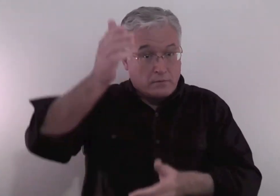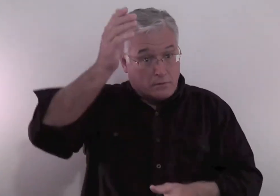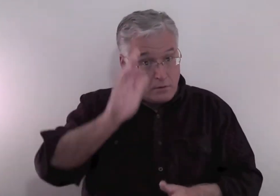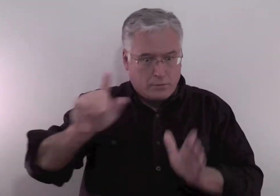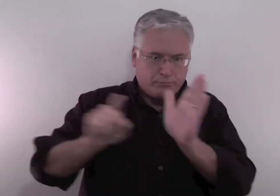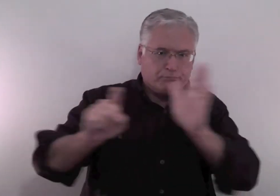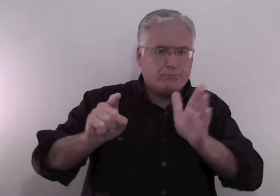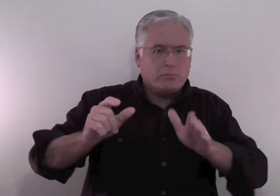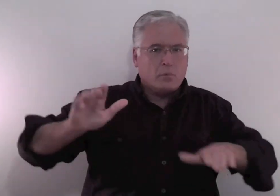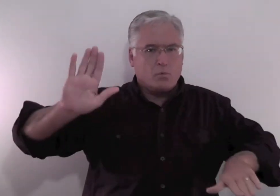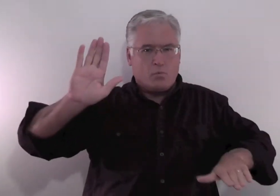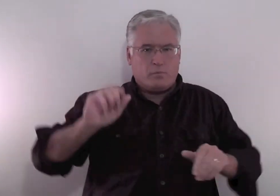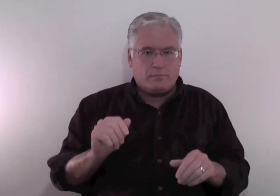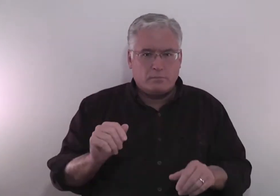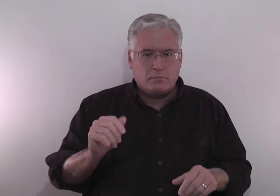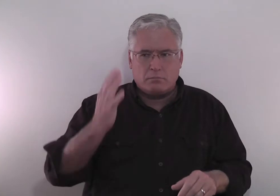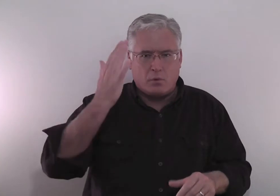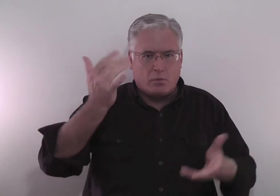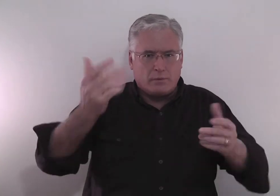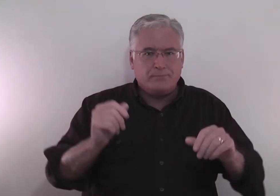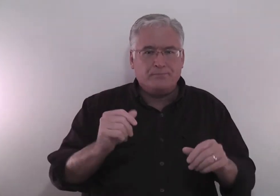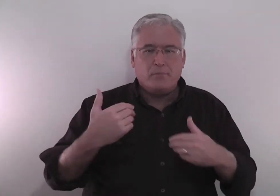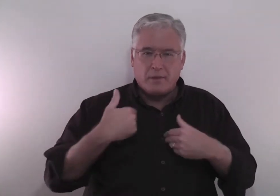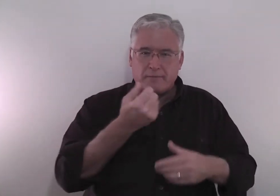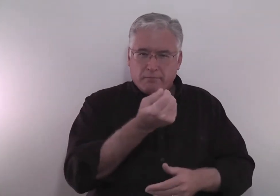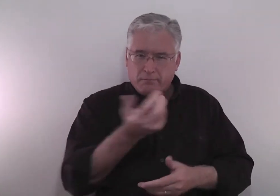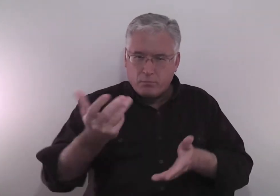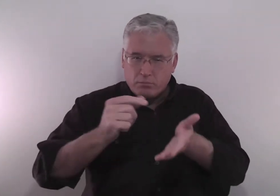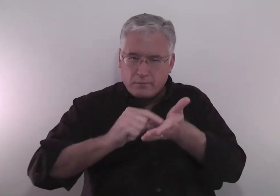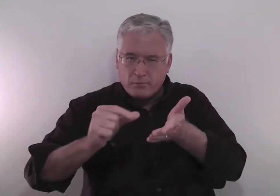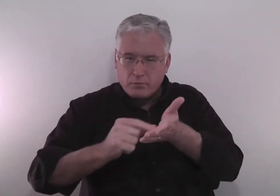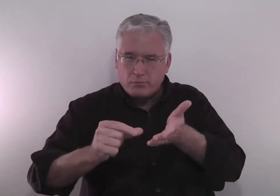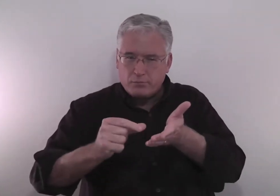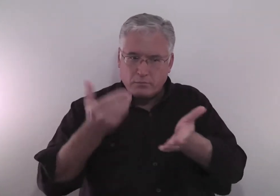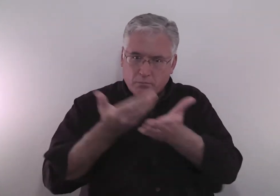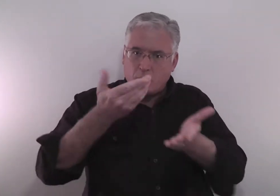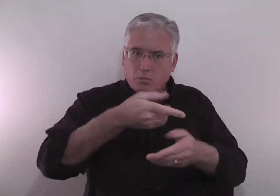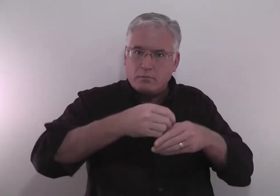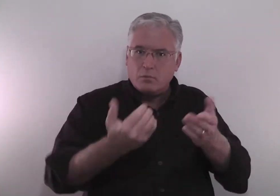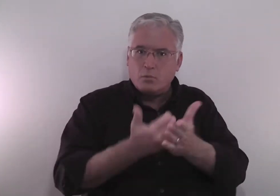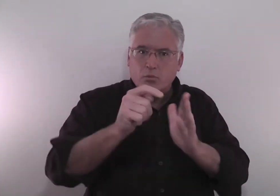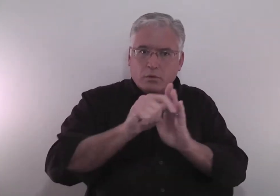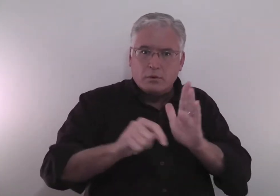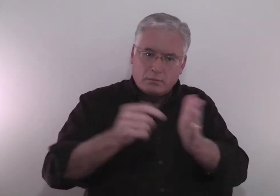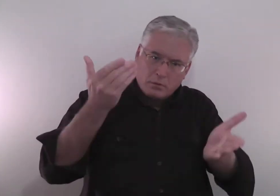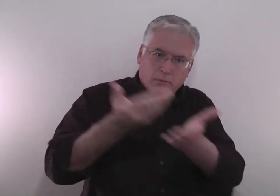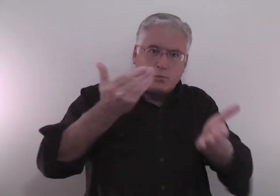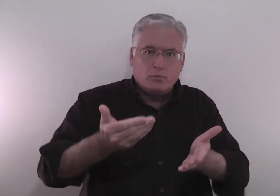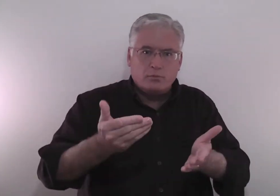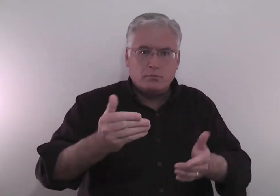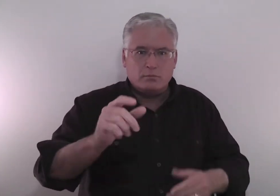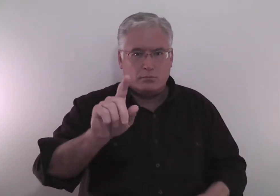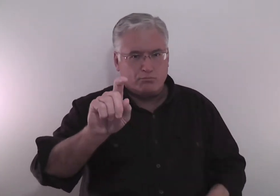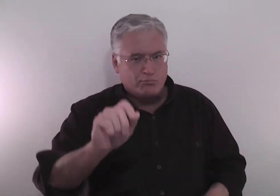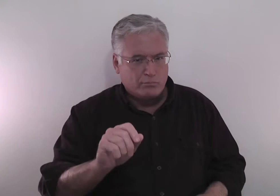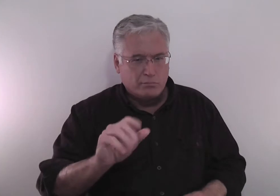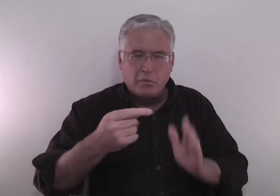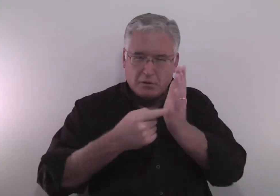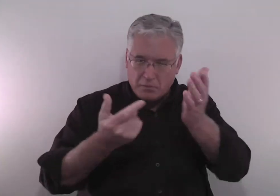Now, some Christians believe that it's forbidden to take an oath or a vow. And the reason is because there's some verses in the New Testament that seem to